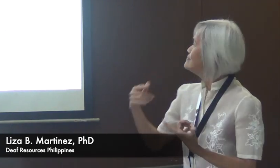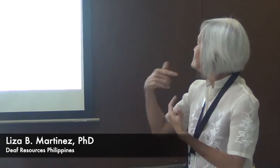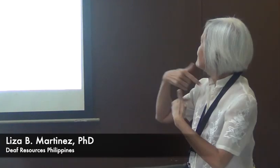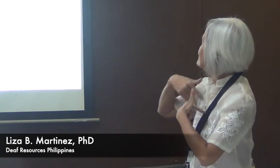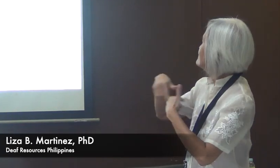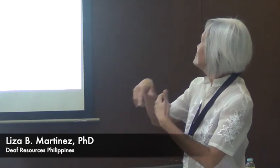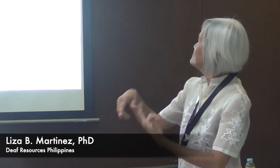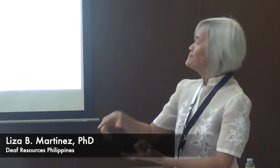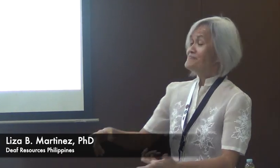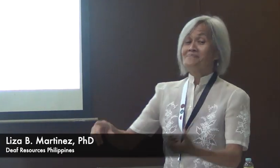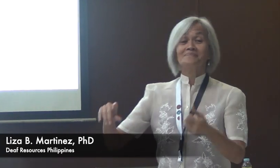Okay.